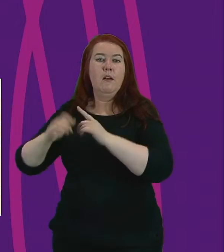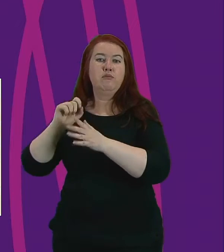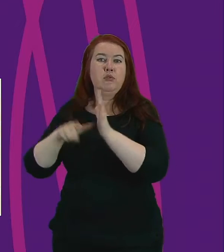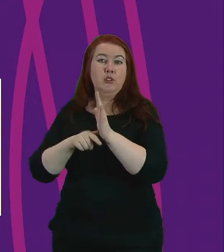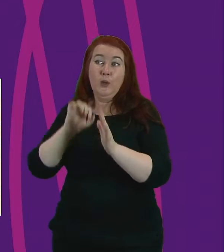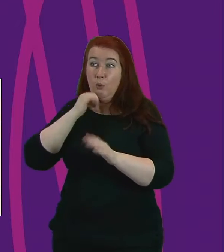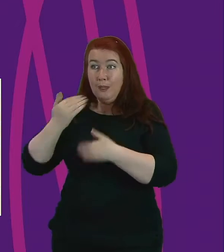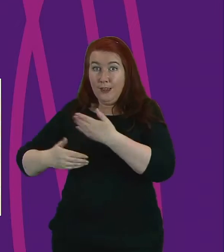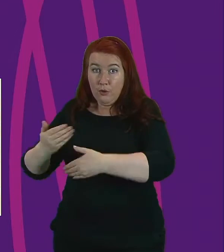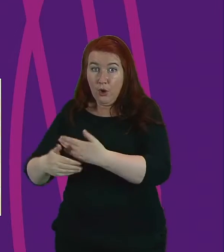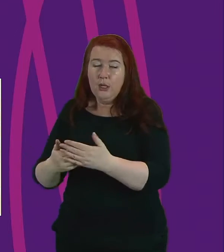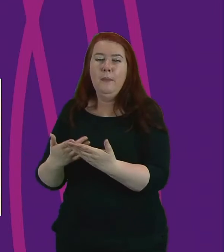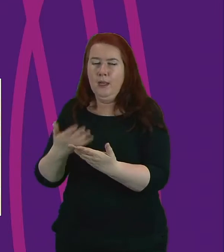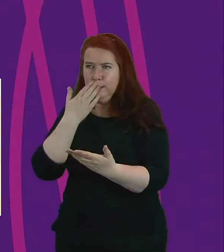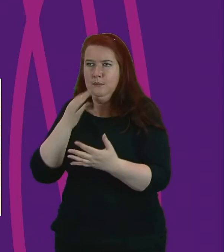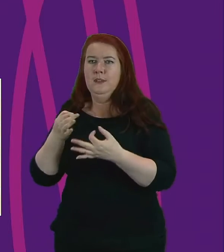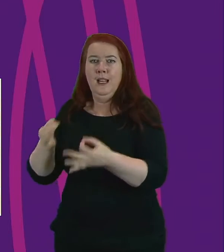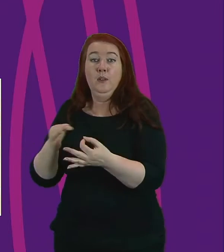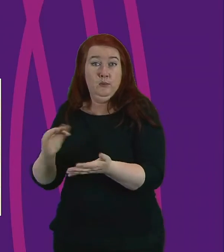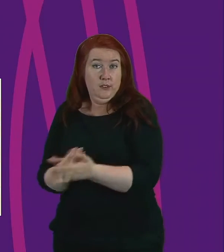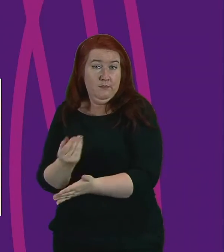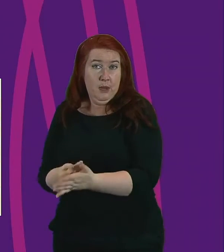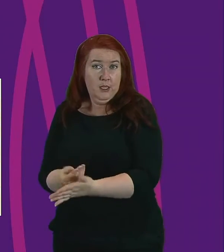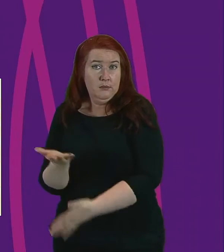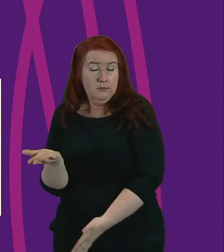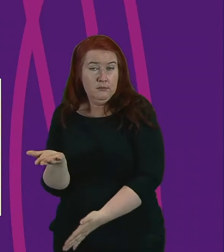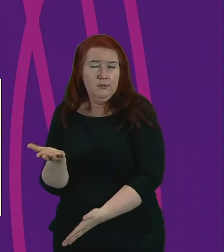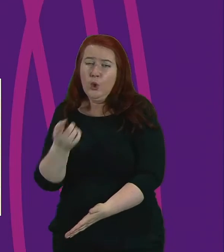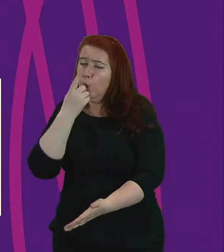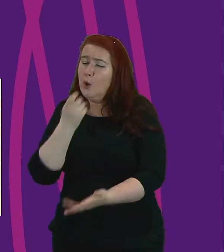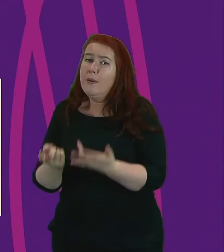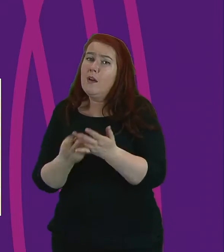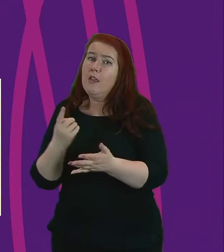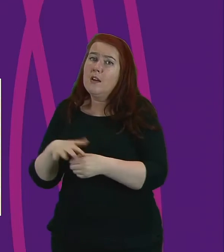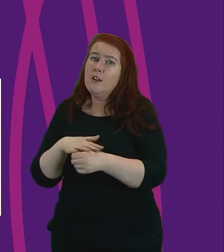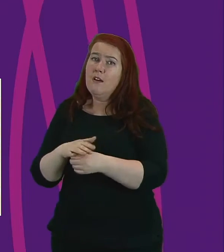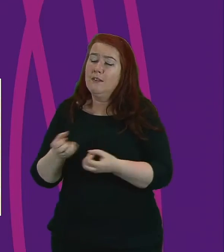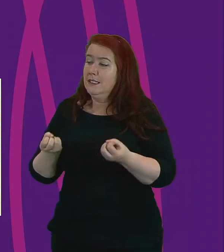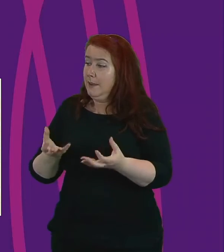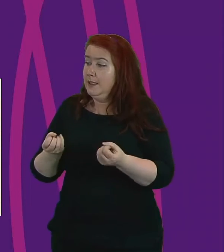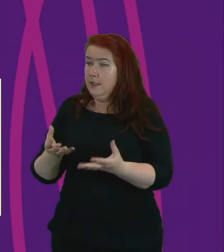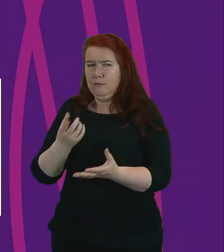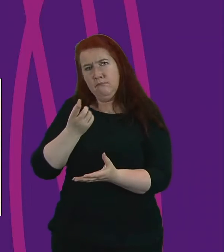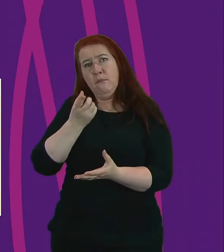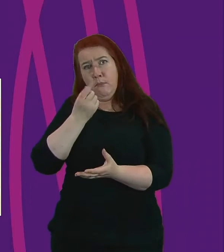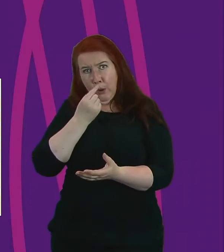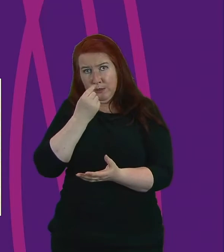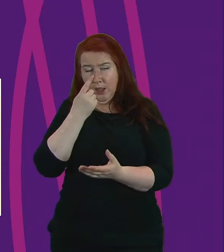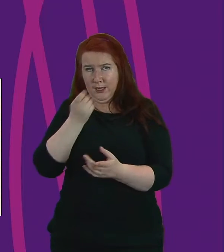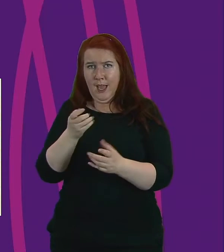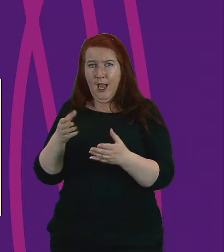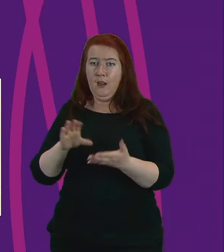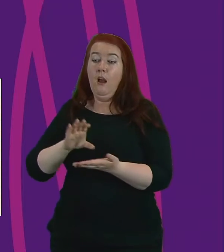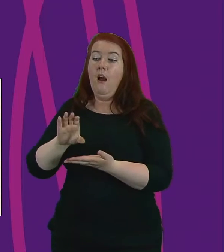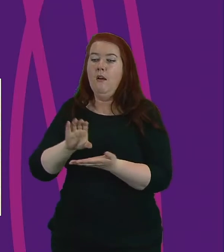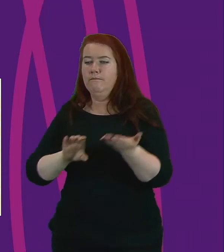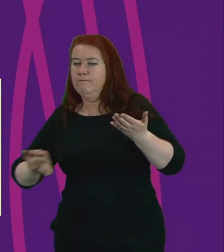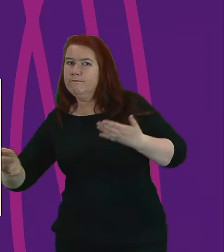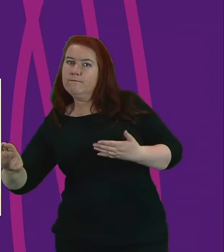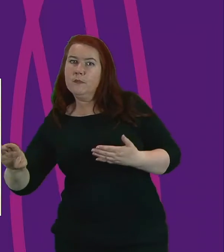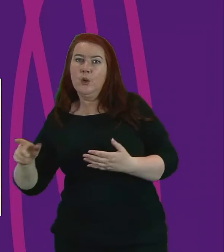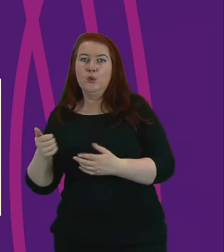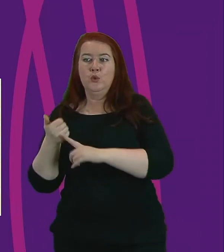moment, which are likely to be delayed. And there may be other areas of spending too, where it is possible to divert resources into supporting our